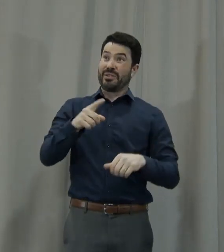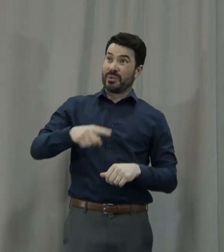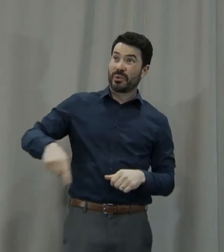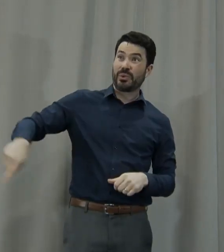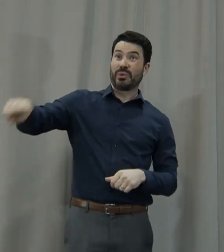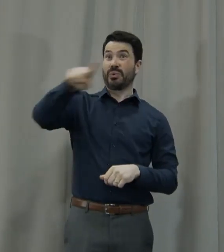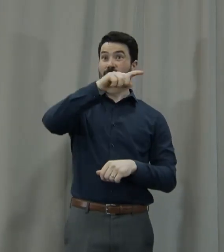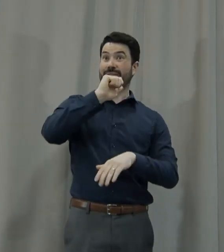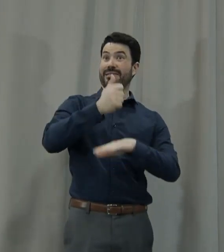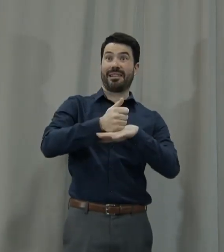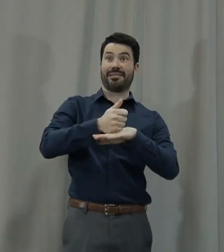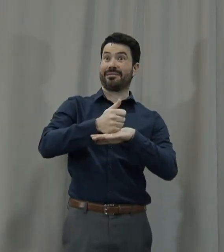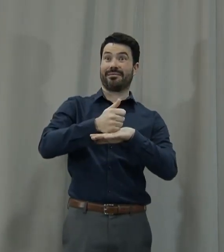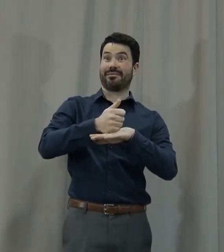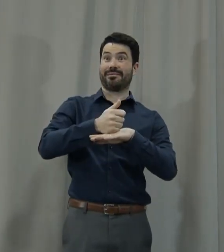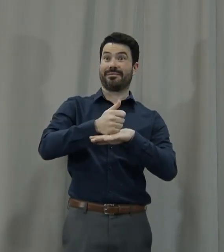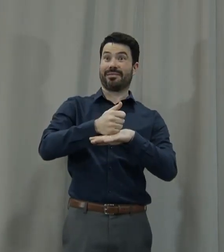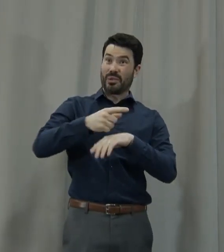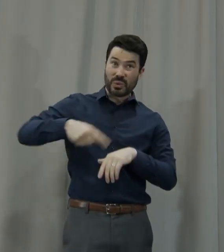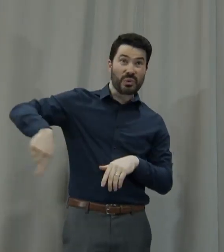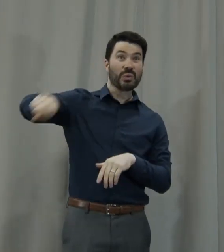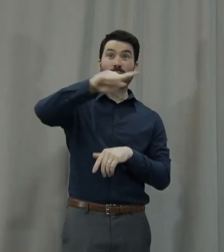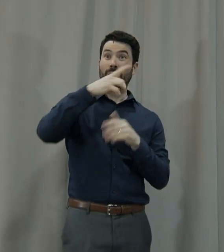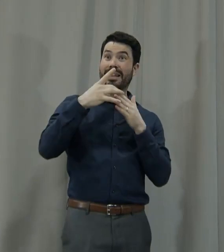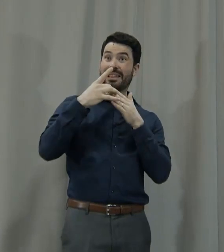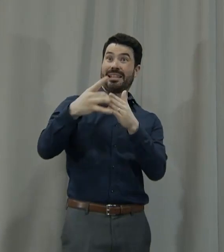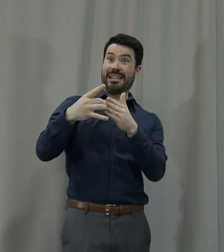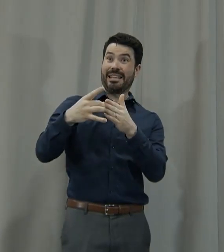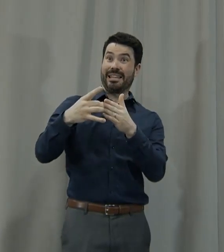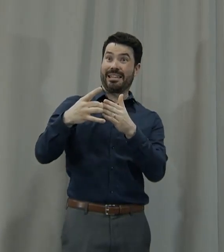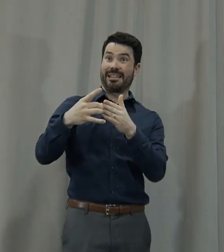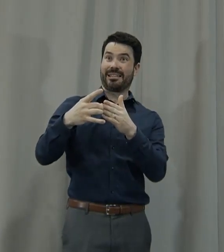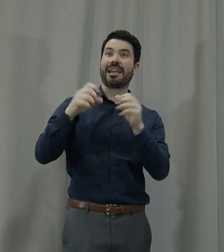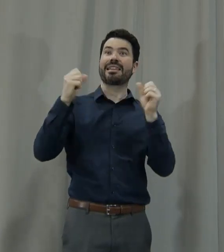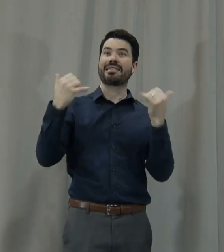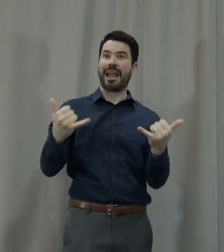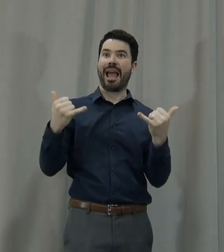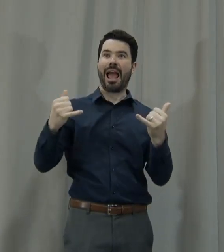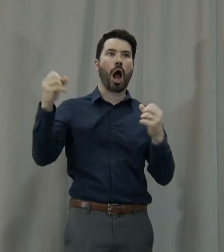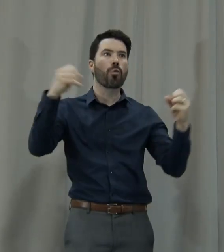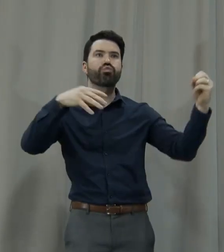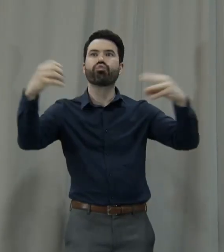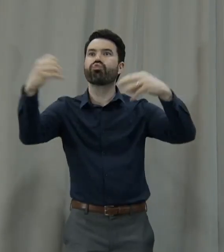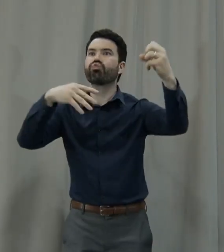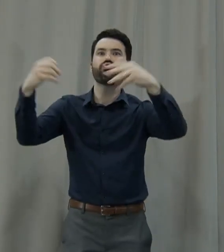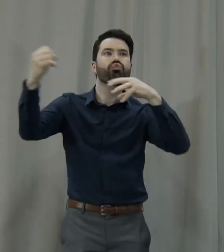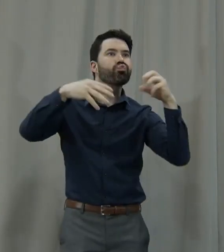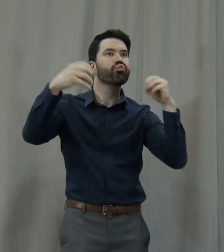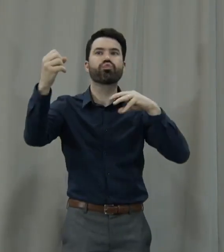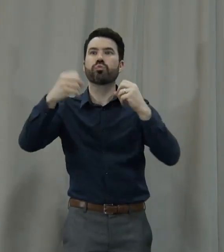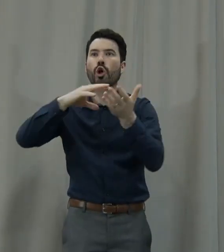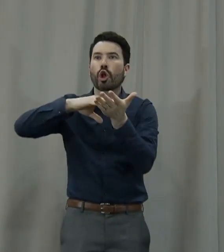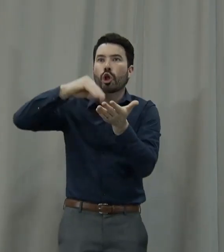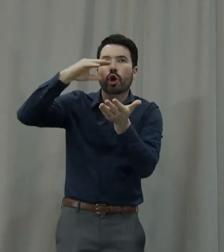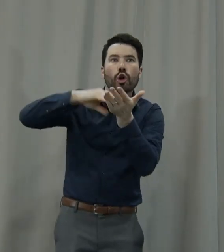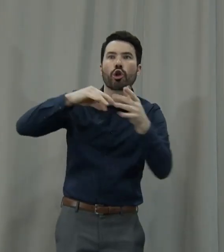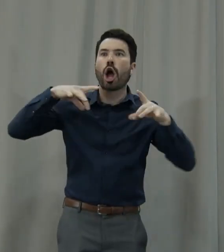learn from each other. But most importantly, what we want to do is come out of this session,